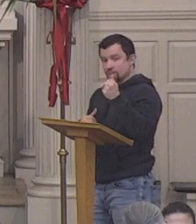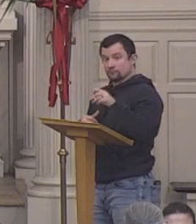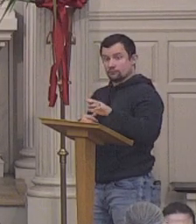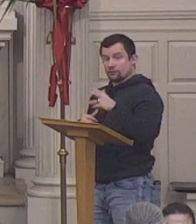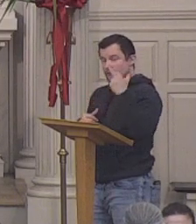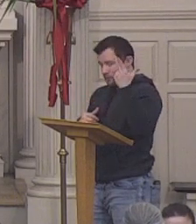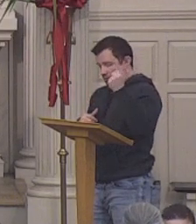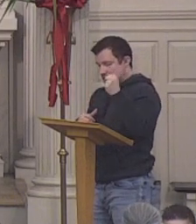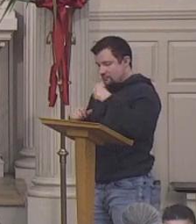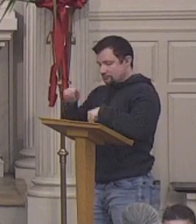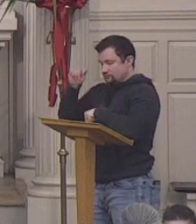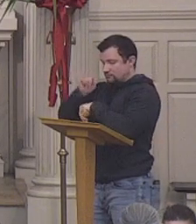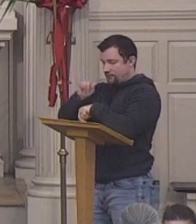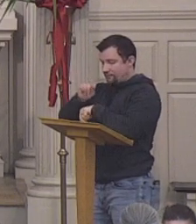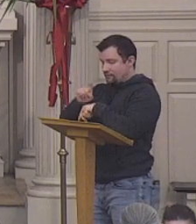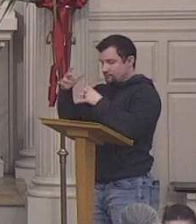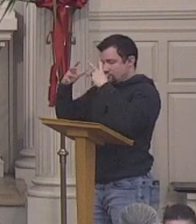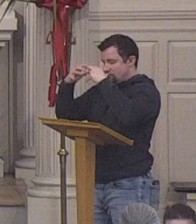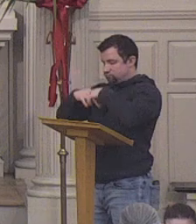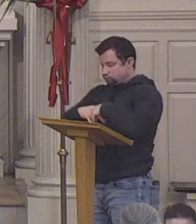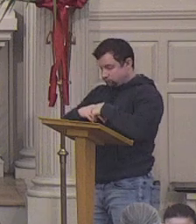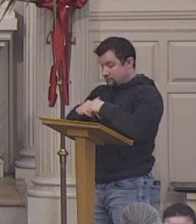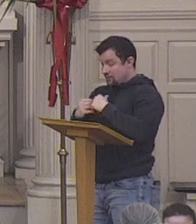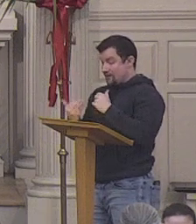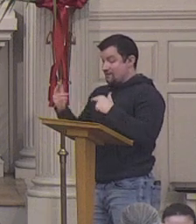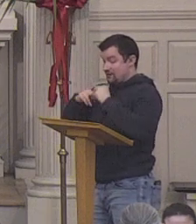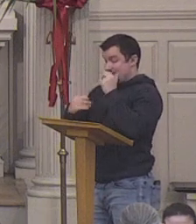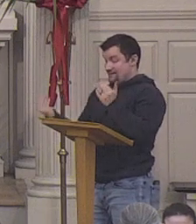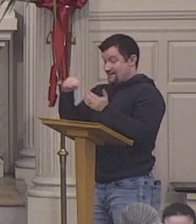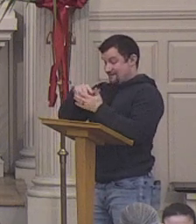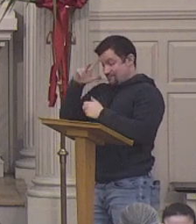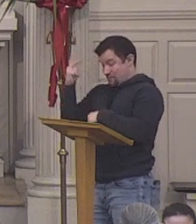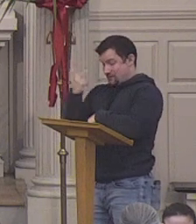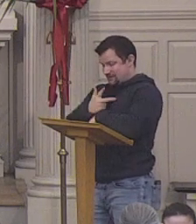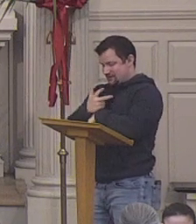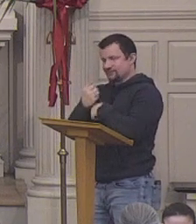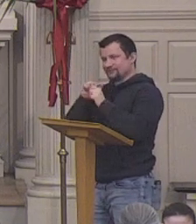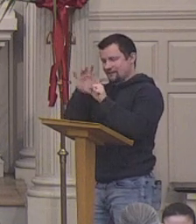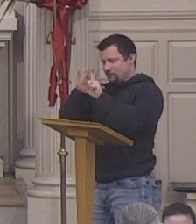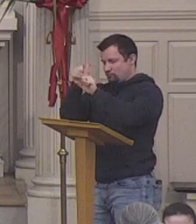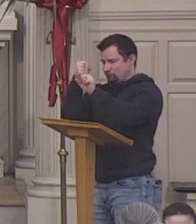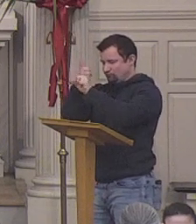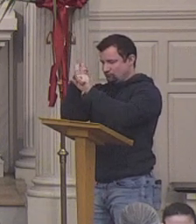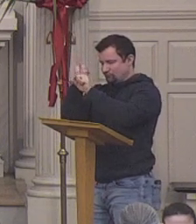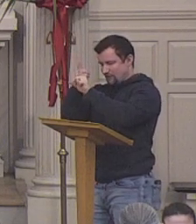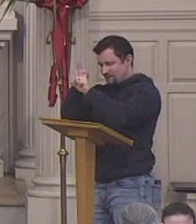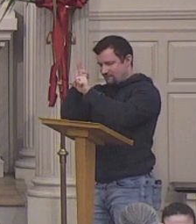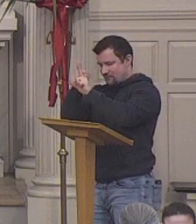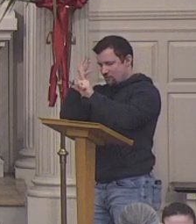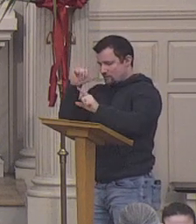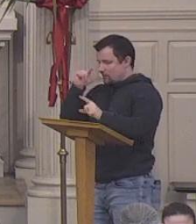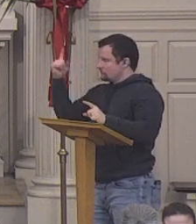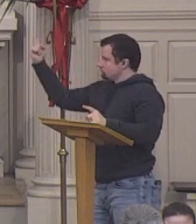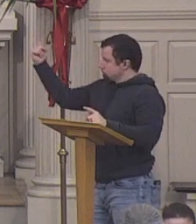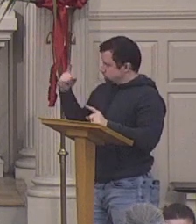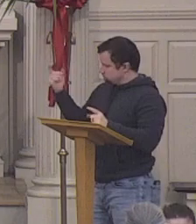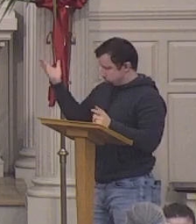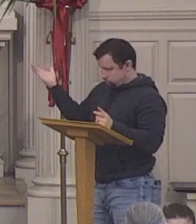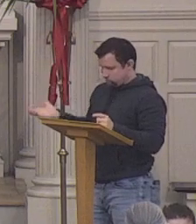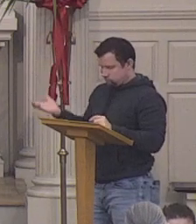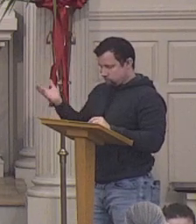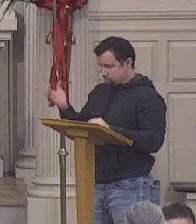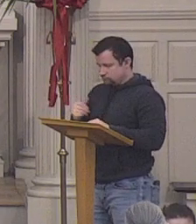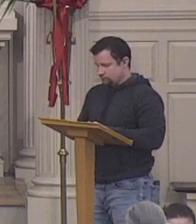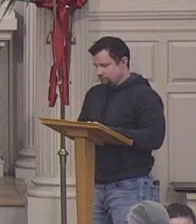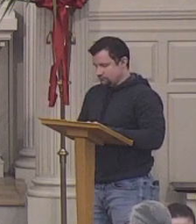saying, "Aha, you who would destroy the temple and rebuild it in 3 days, save yourself by coming down from